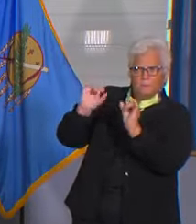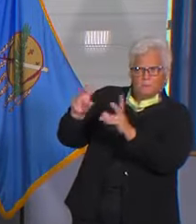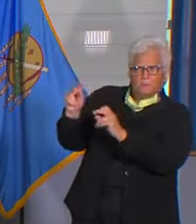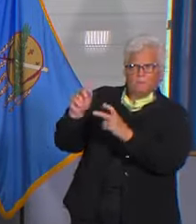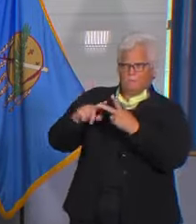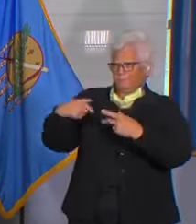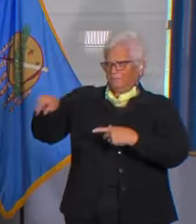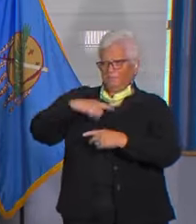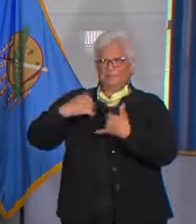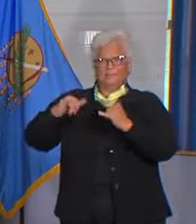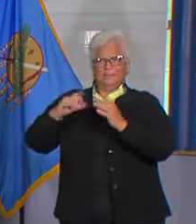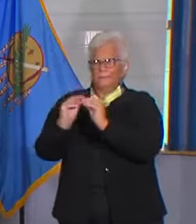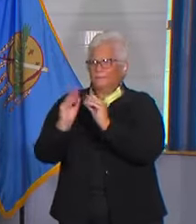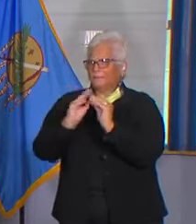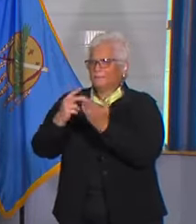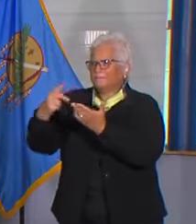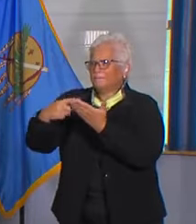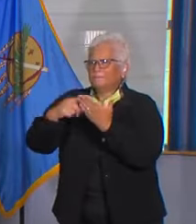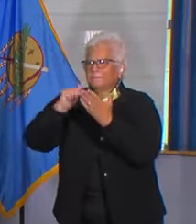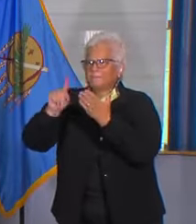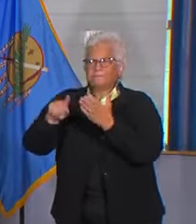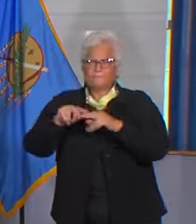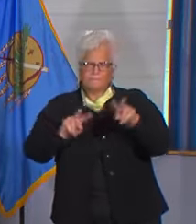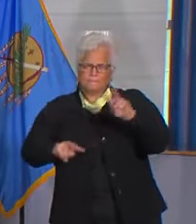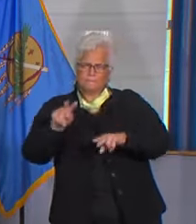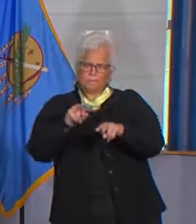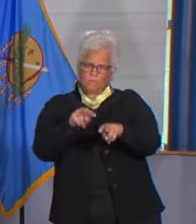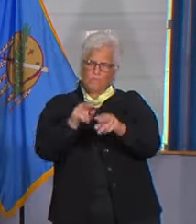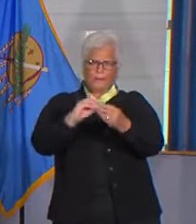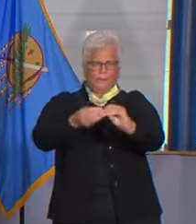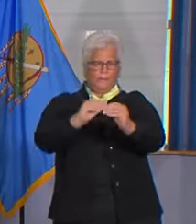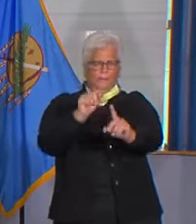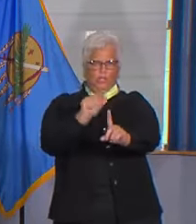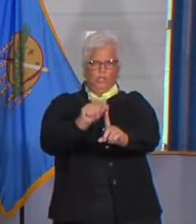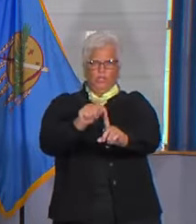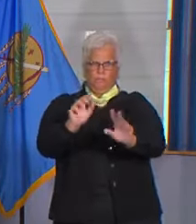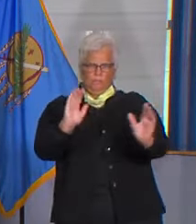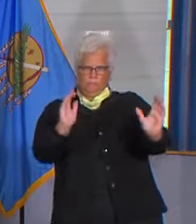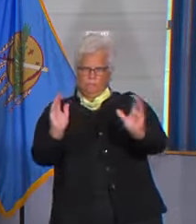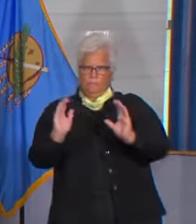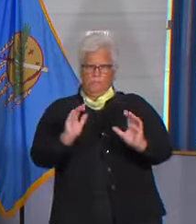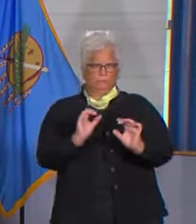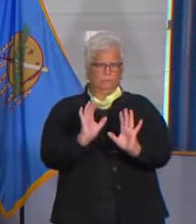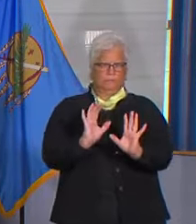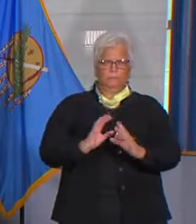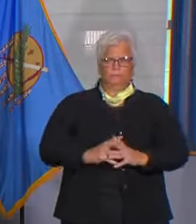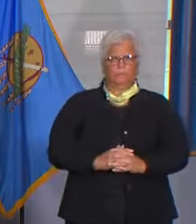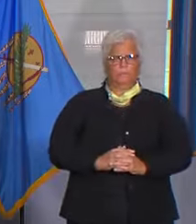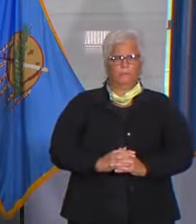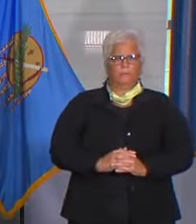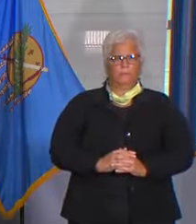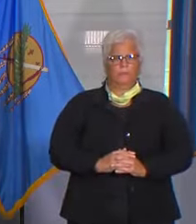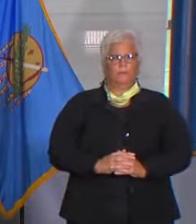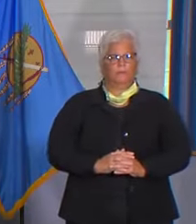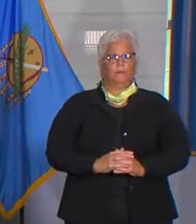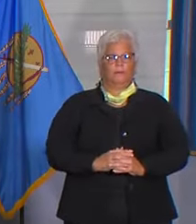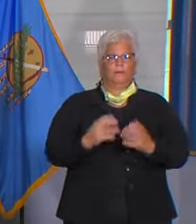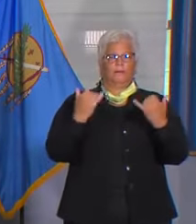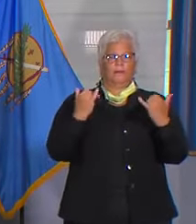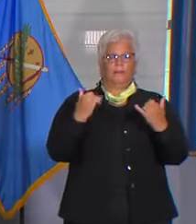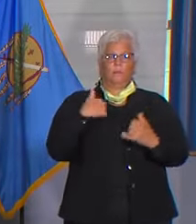made available for city employees, because we want to make sure as school goes back into session, especially with virtual school in